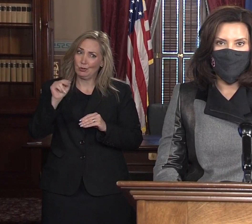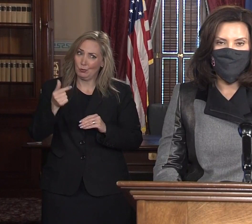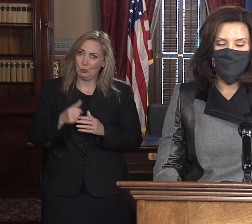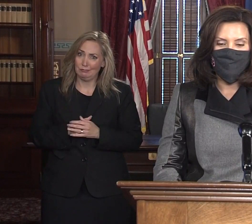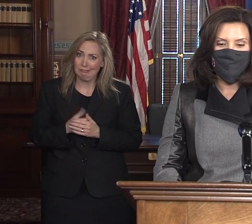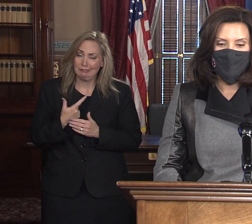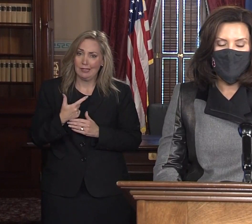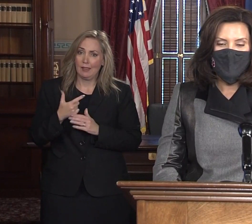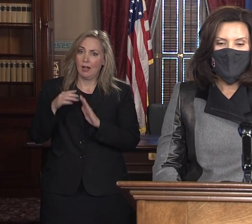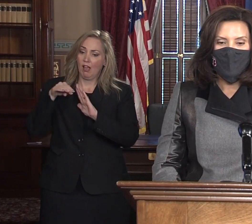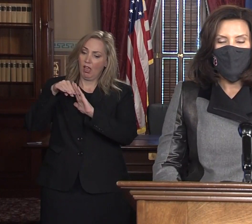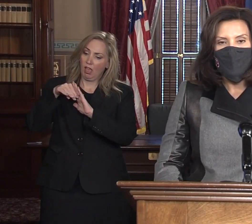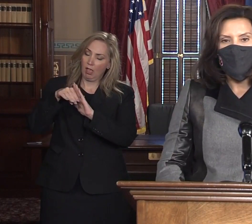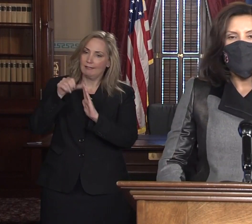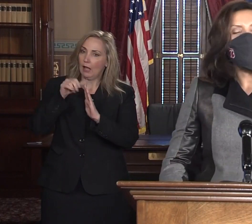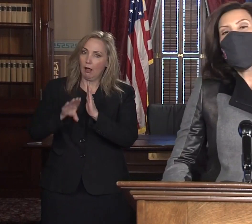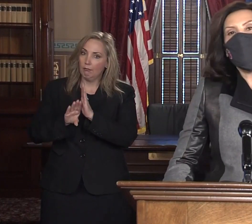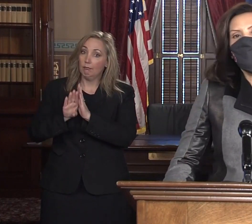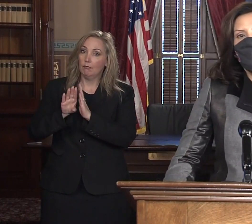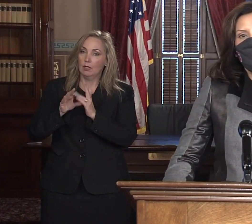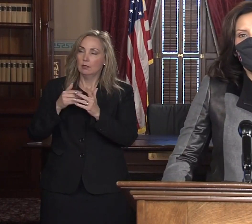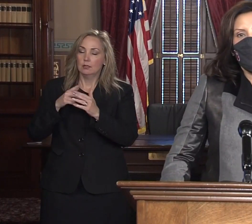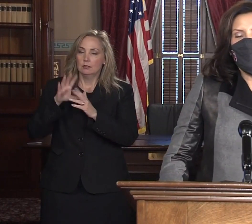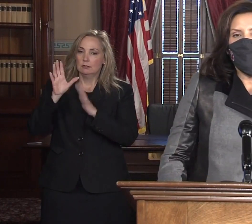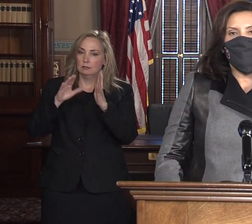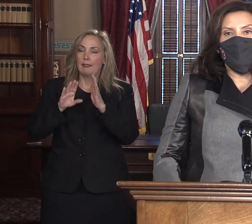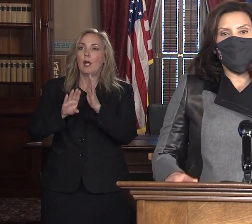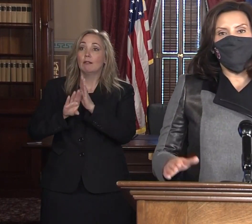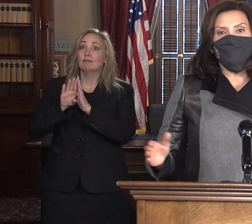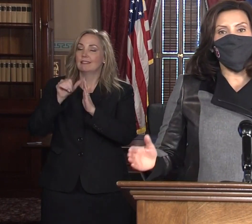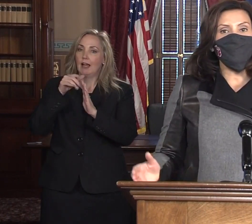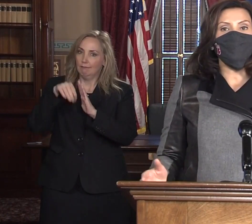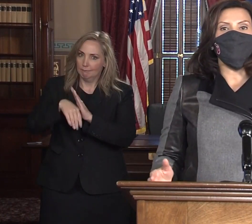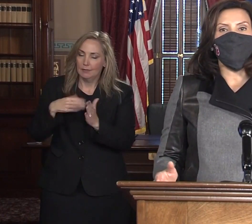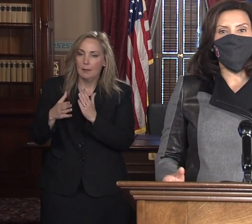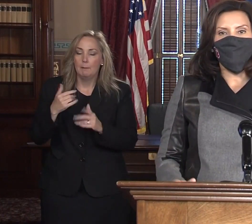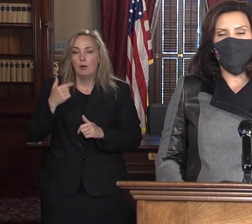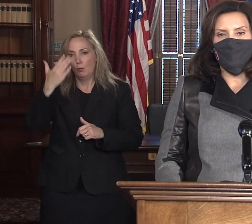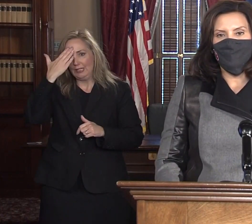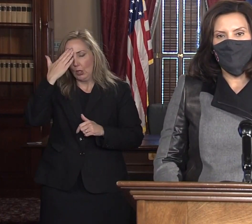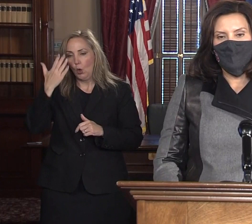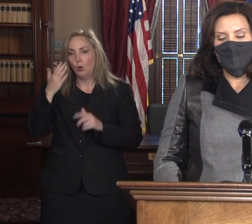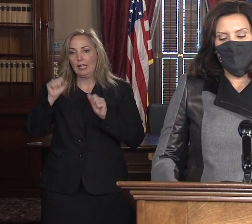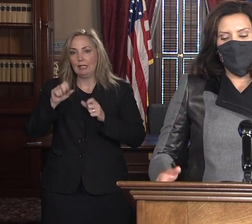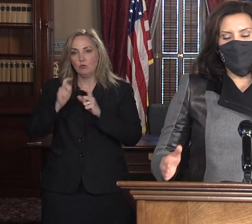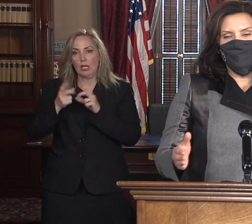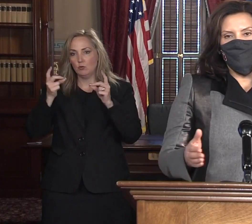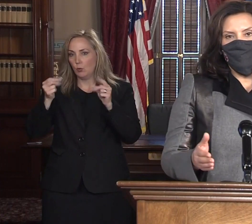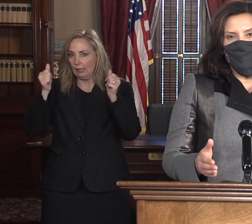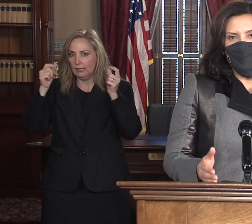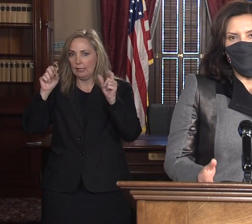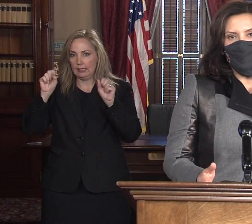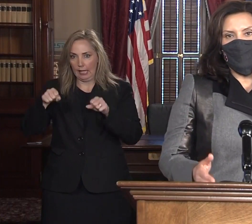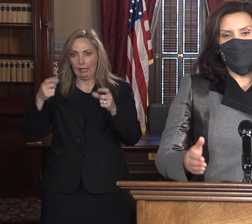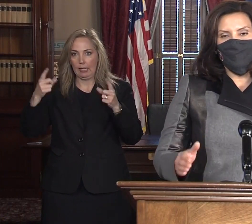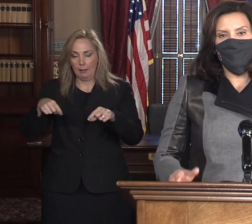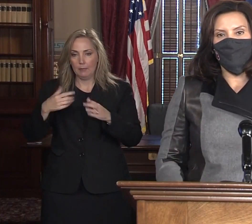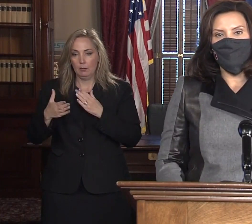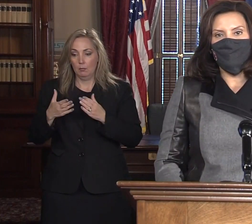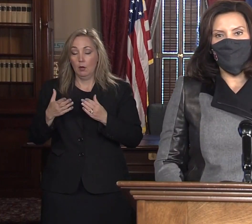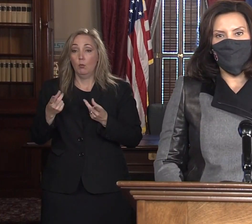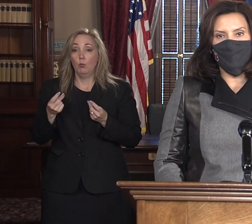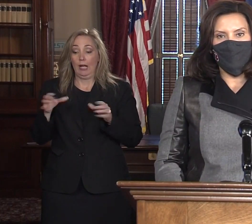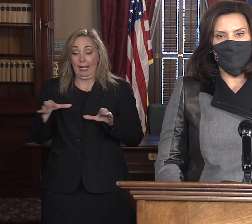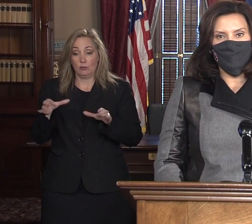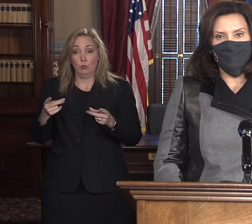wrong direction. We know that our fate can change quickly, right? The actions we're taking today, we